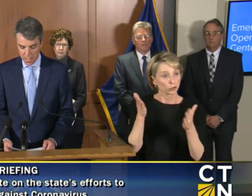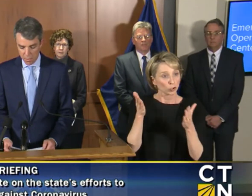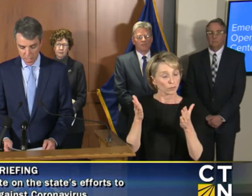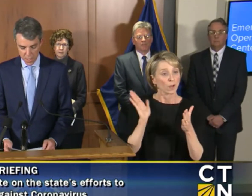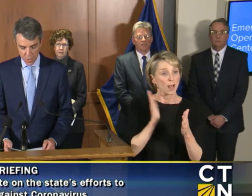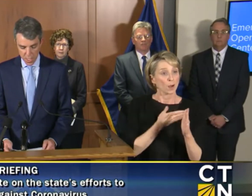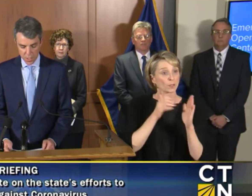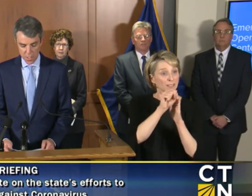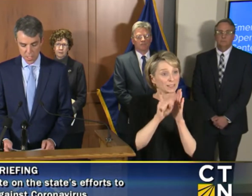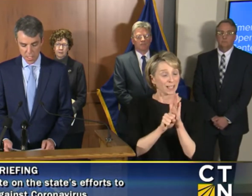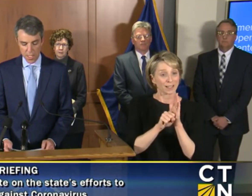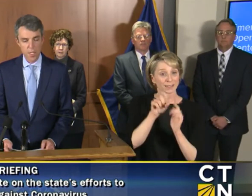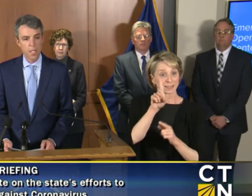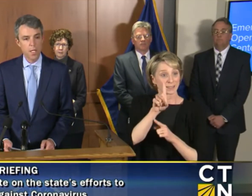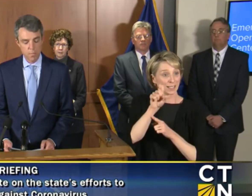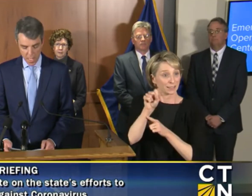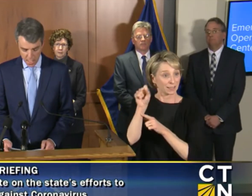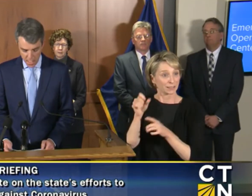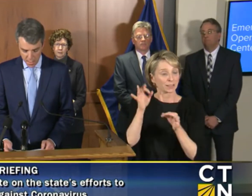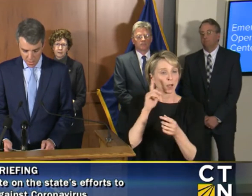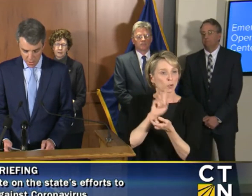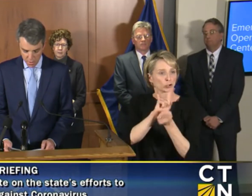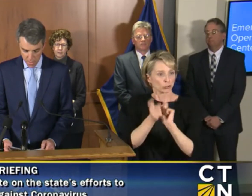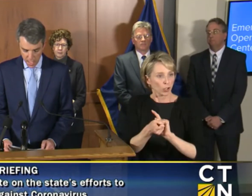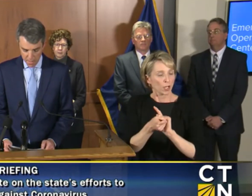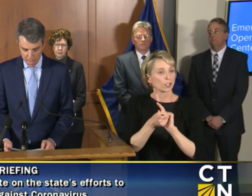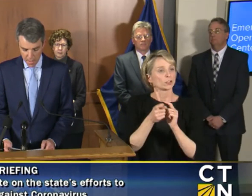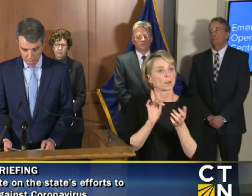DSS is implementing changes in HUSKY and Medicaid